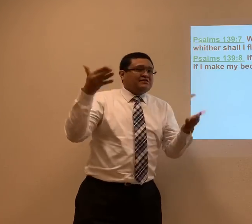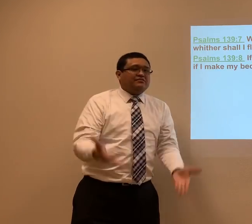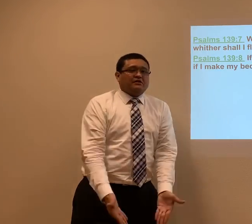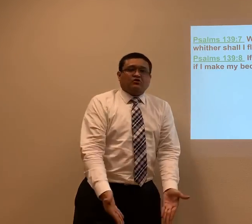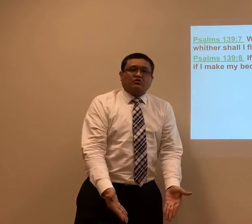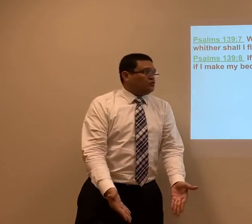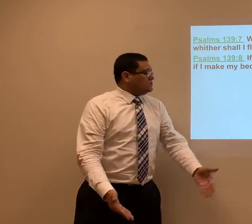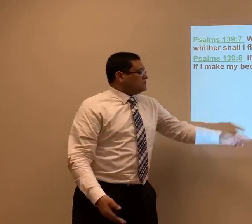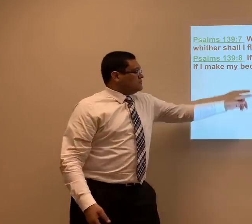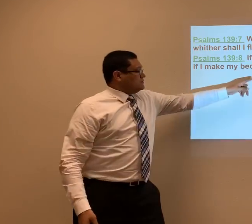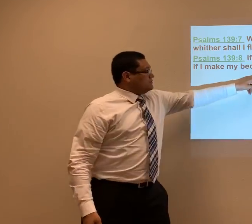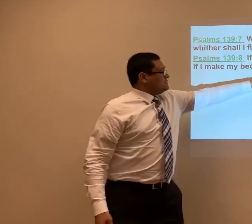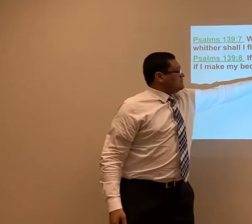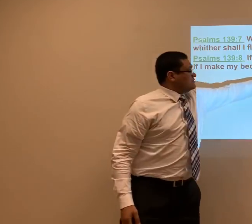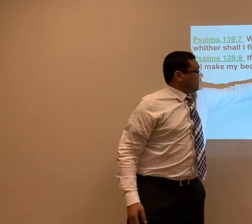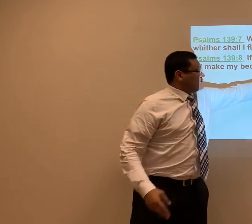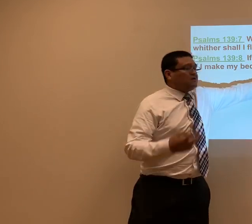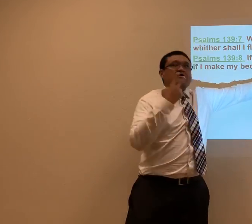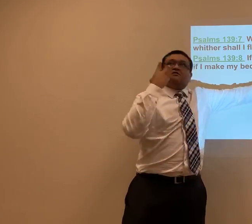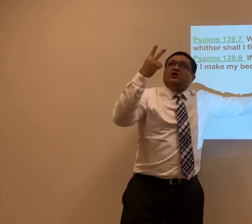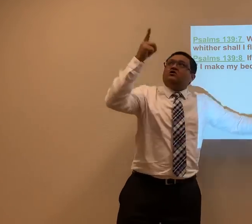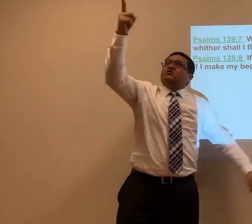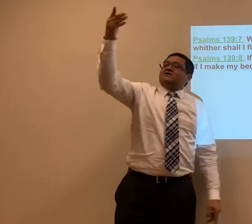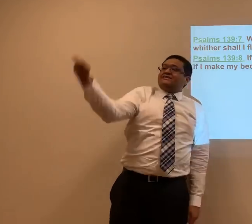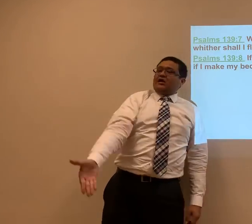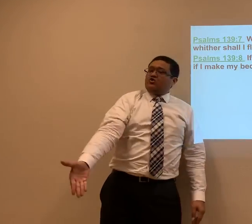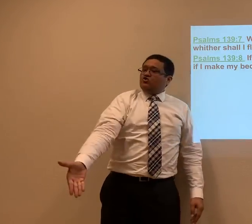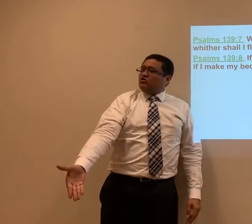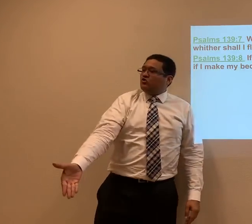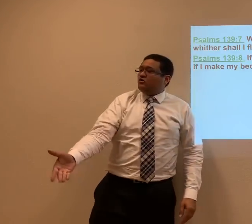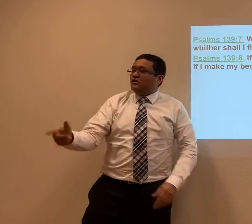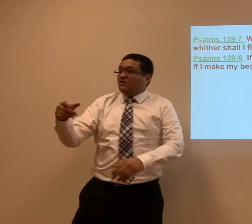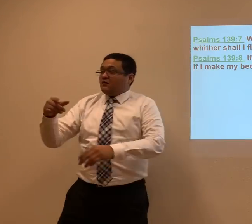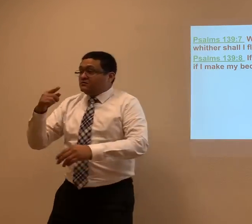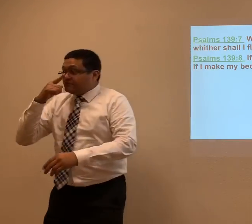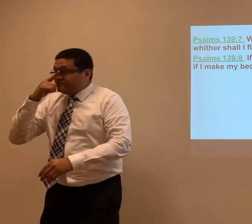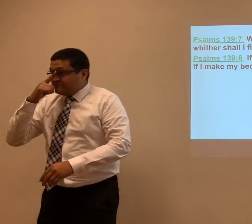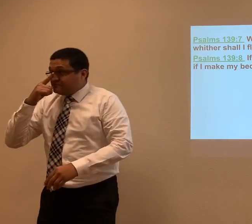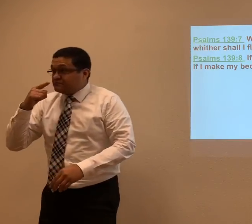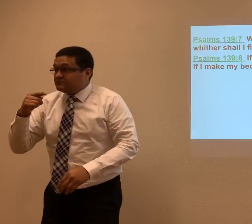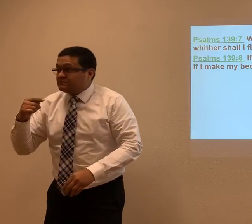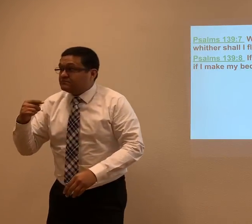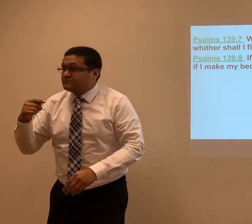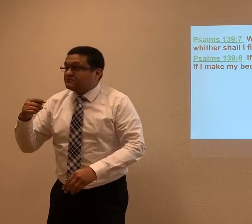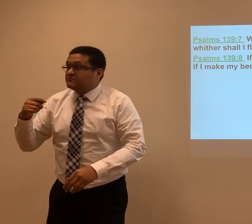from your presence. You are still there. It says right here, it says, behold, thou art there.